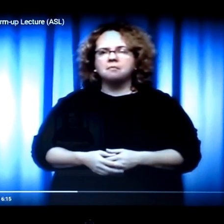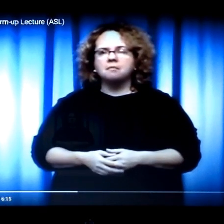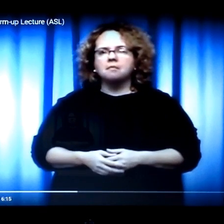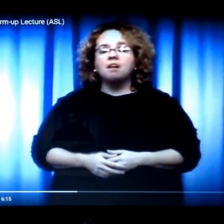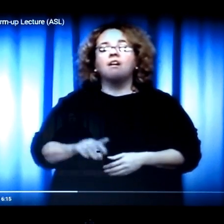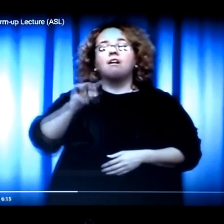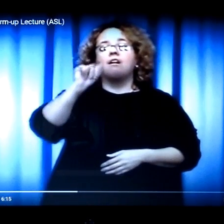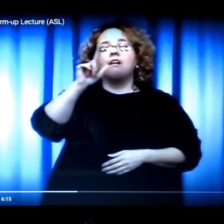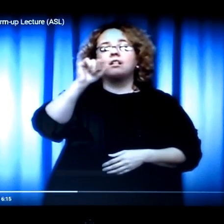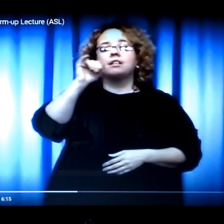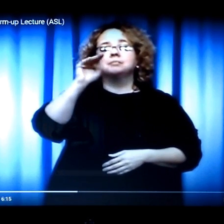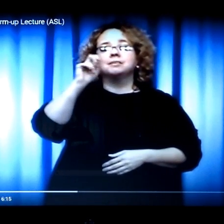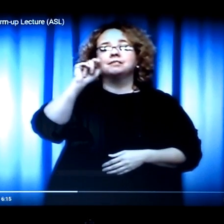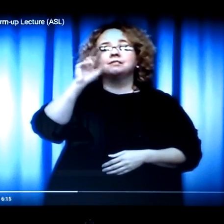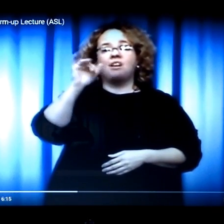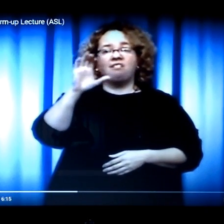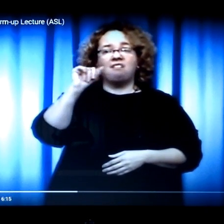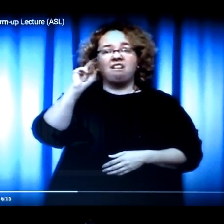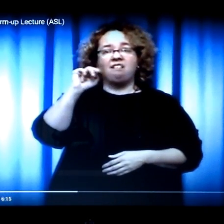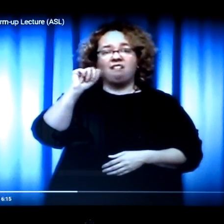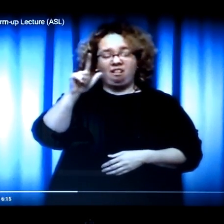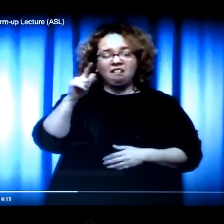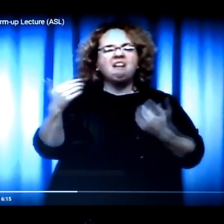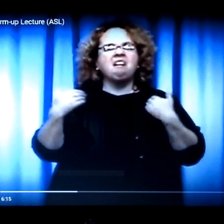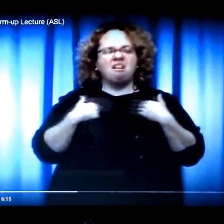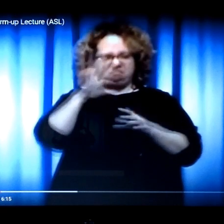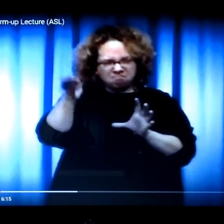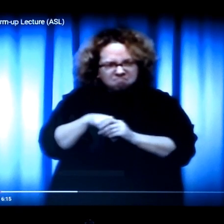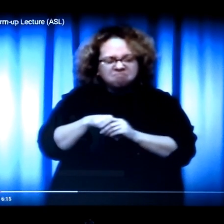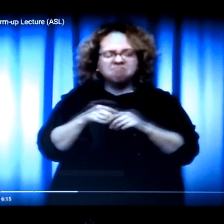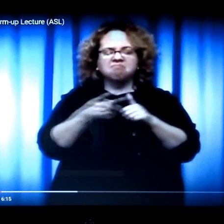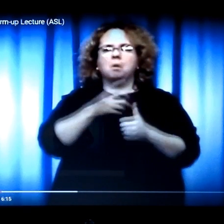The distance between our mouth to our anus is about 30 feet.